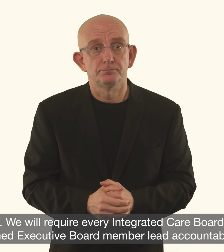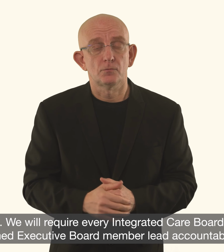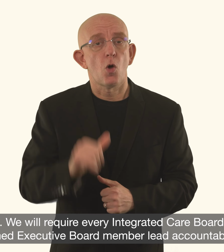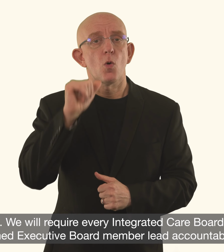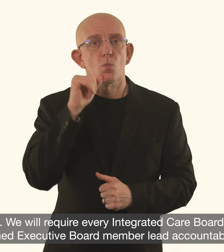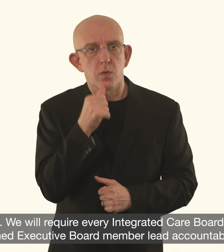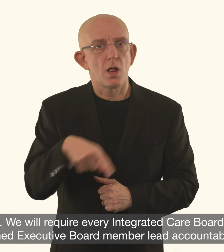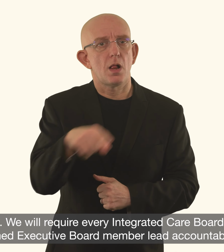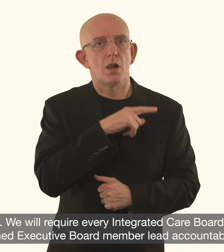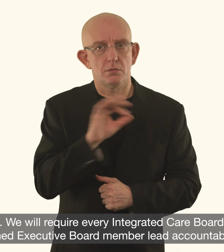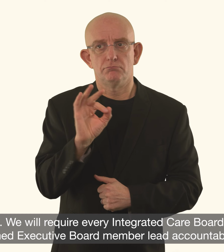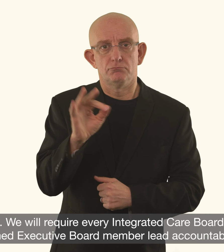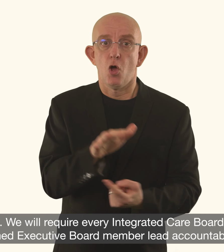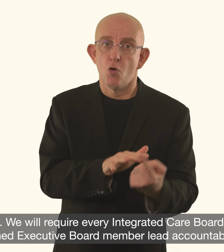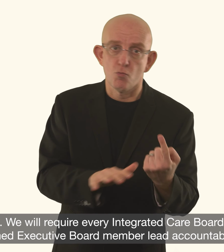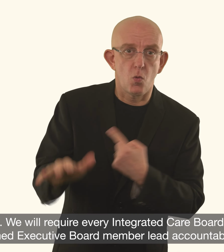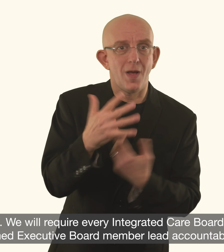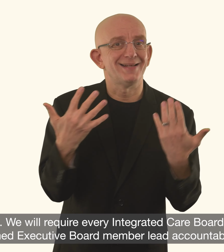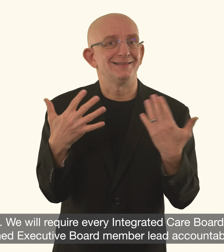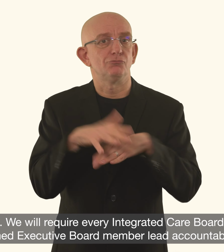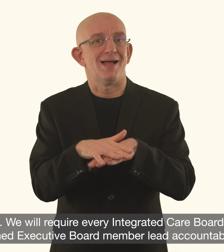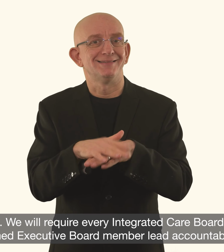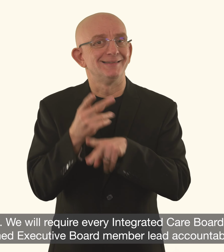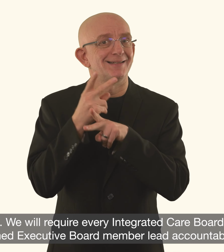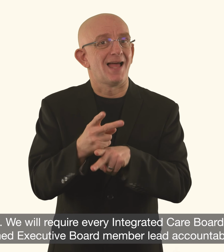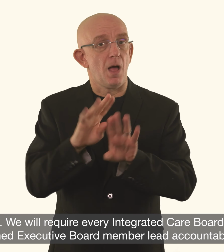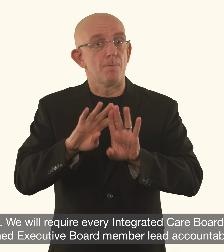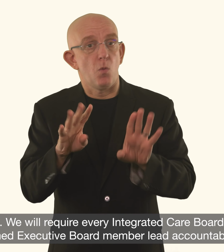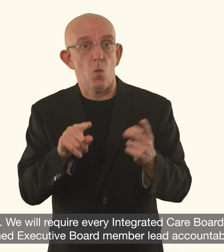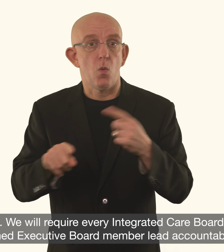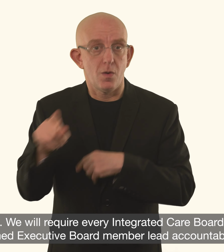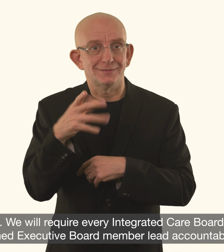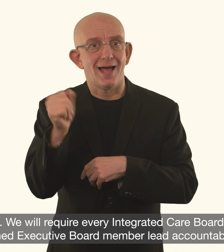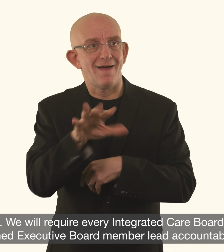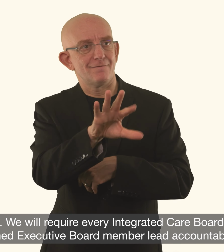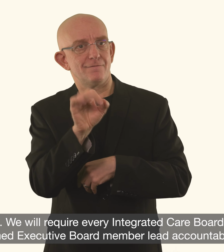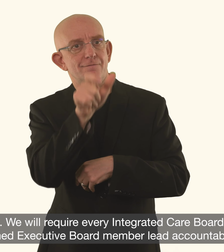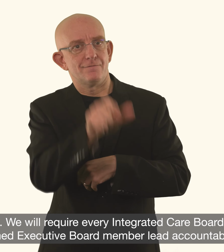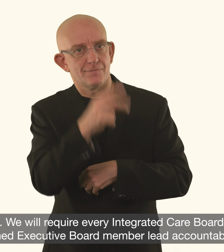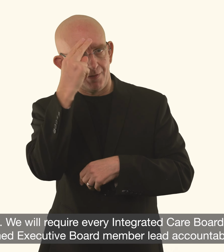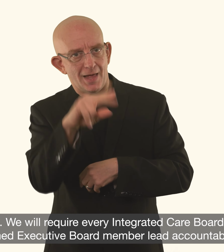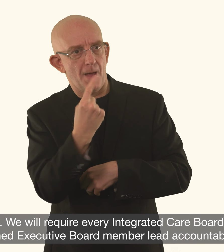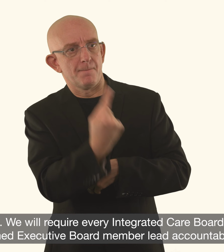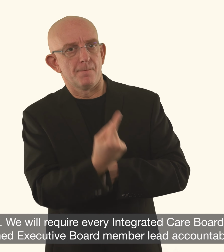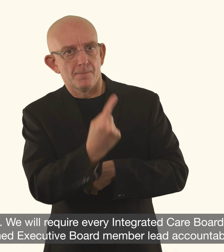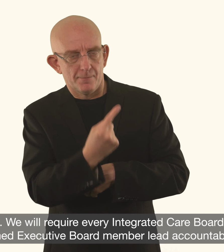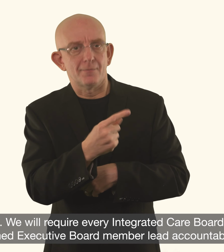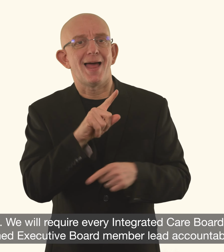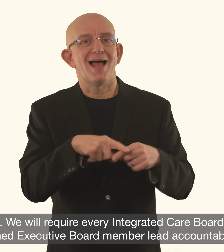4. We will require every integrated care board to have a named executive board member lead